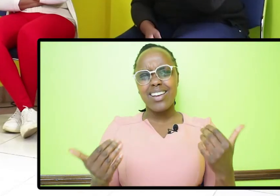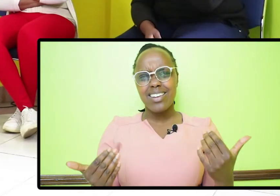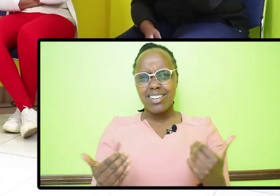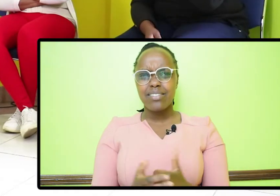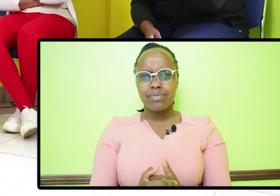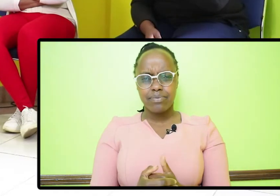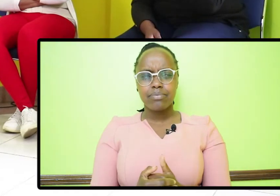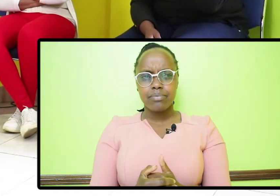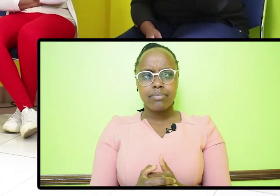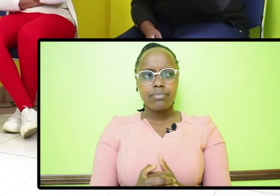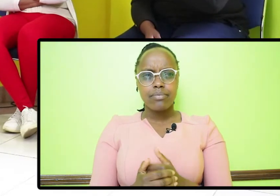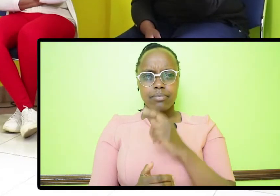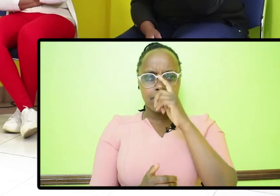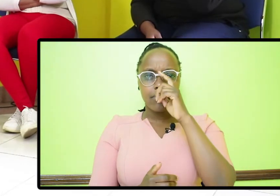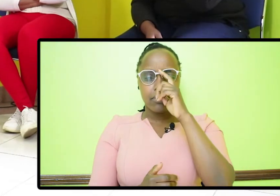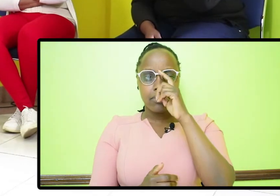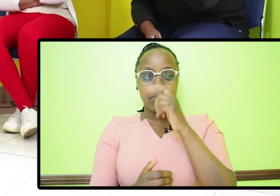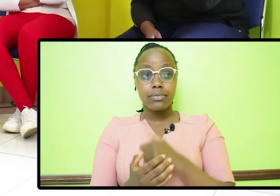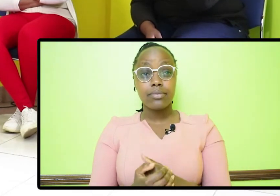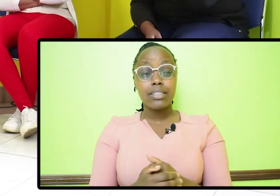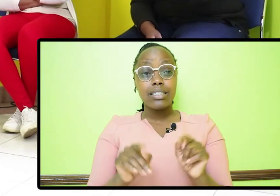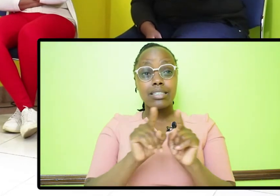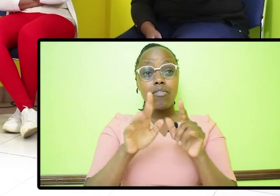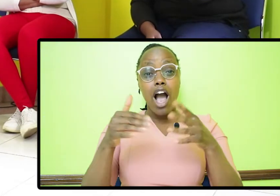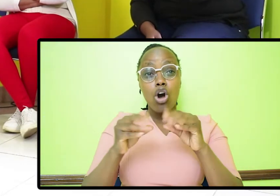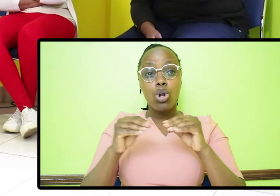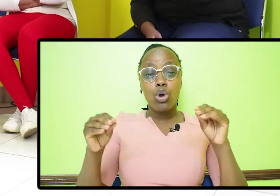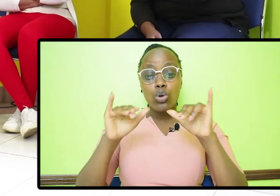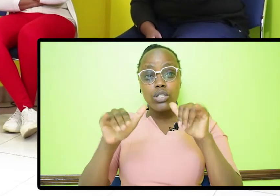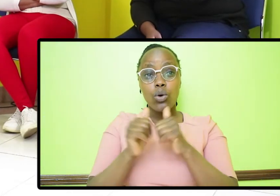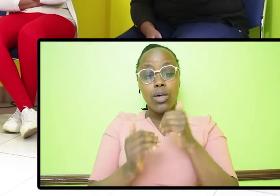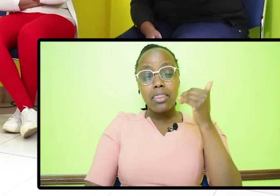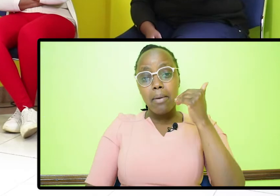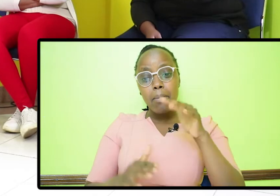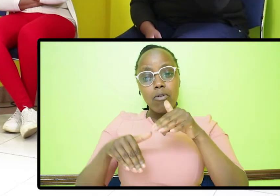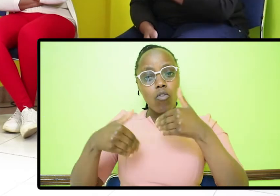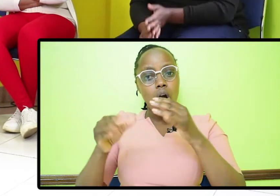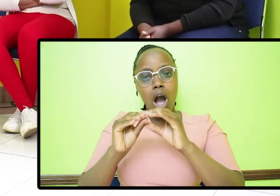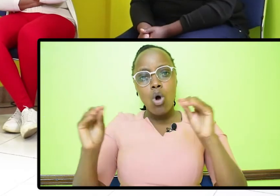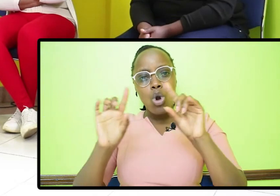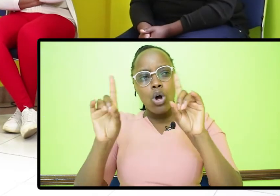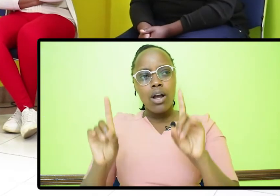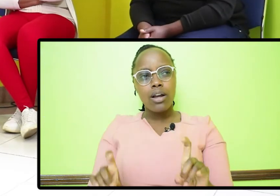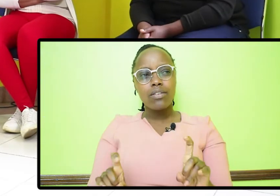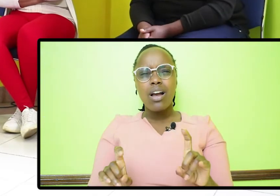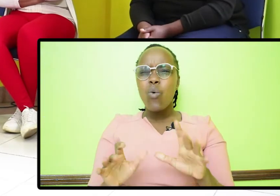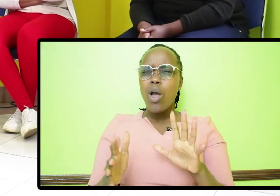very fine. And how long did you stay with the baby?